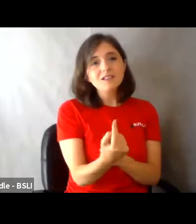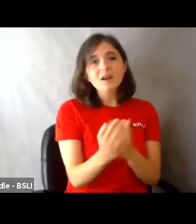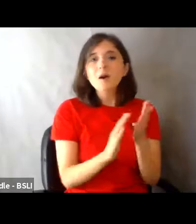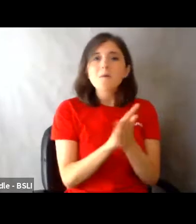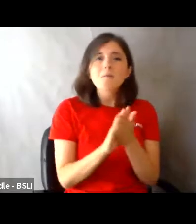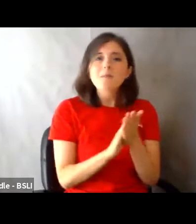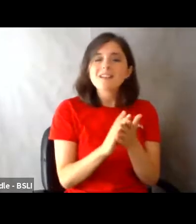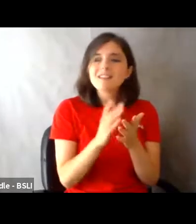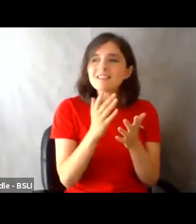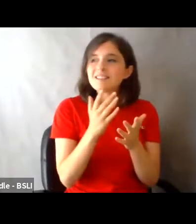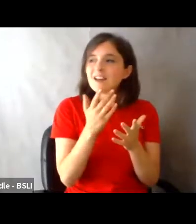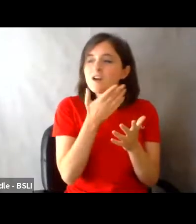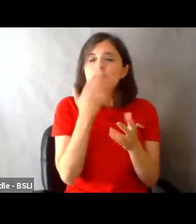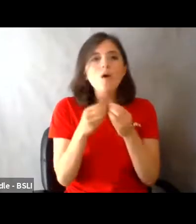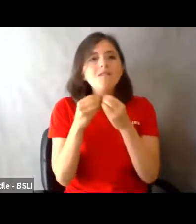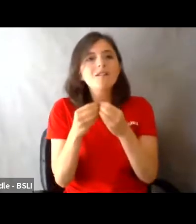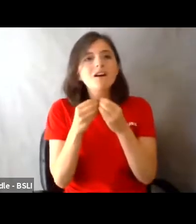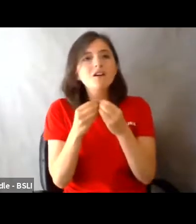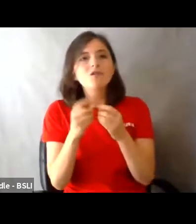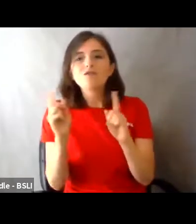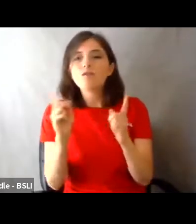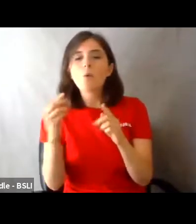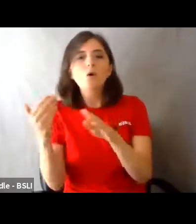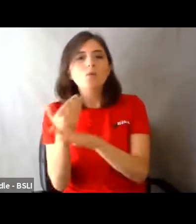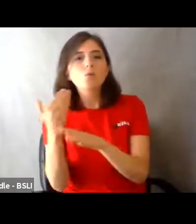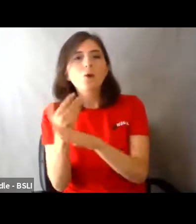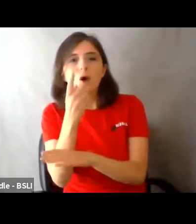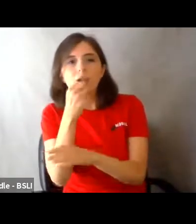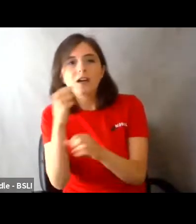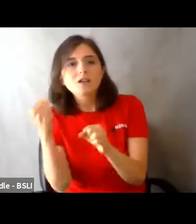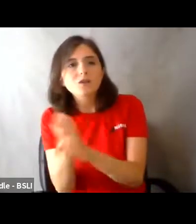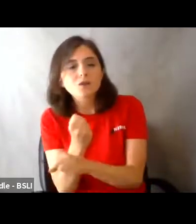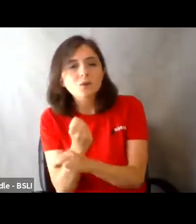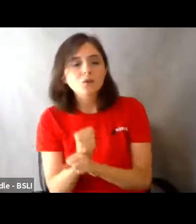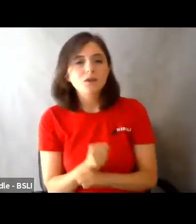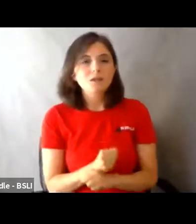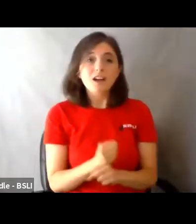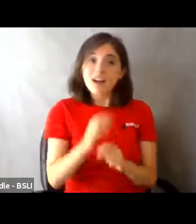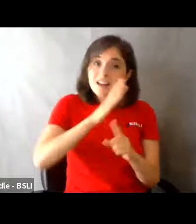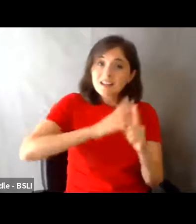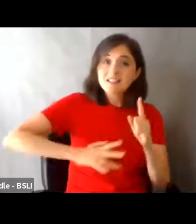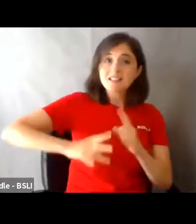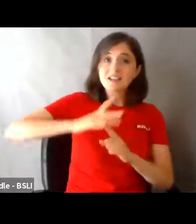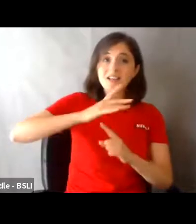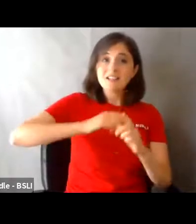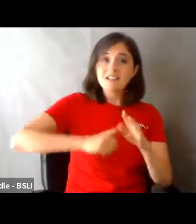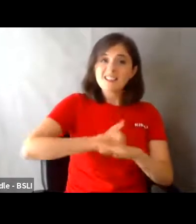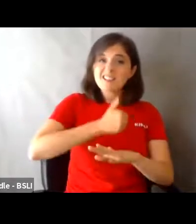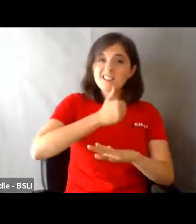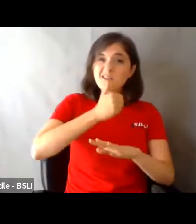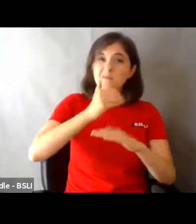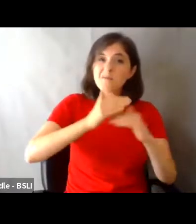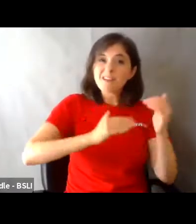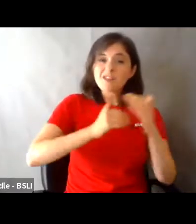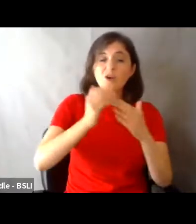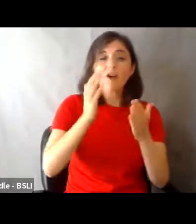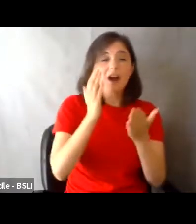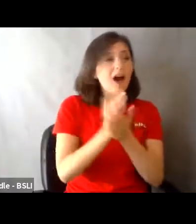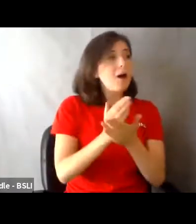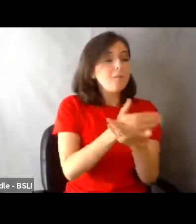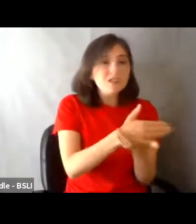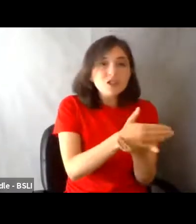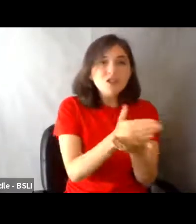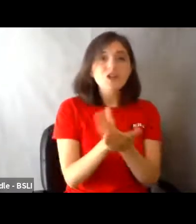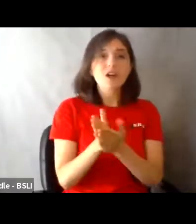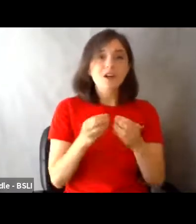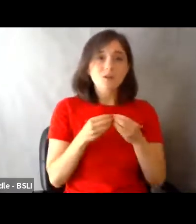other people's view. And I think that it's a society which is built on genuinely shared values, so that